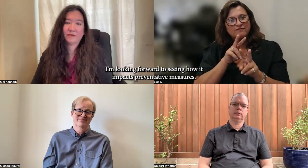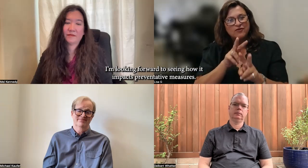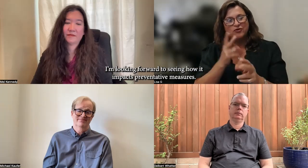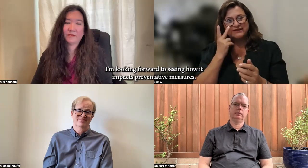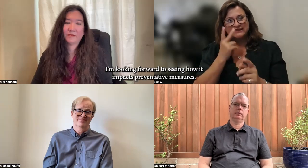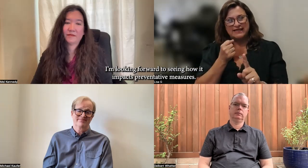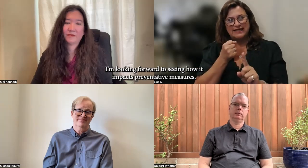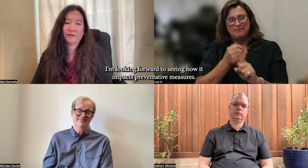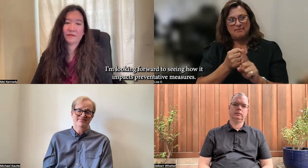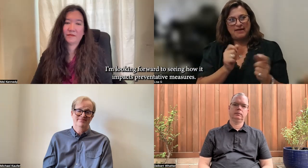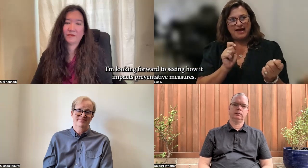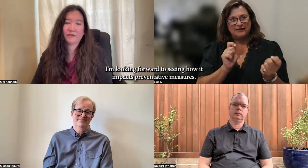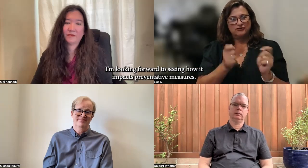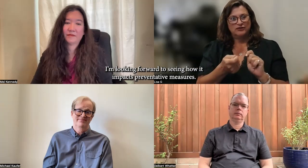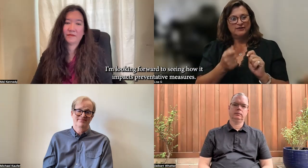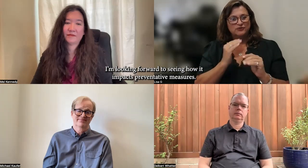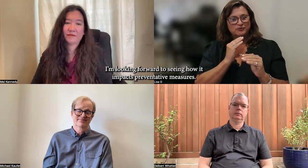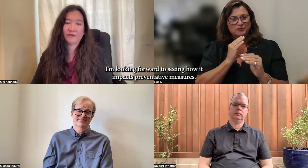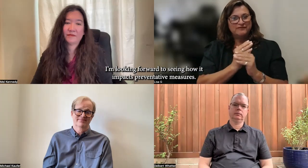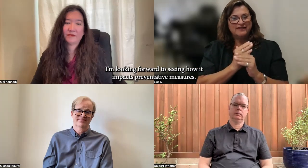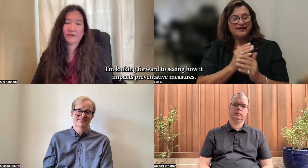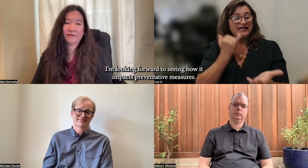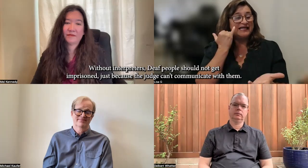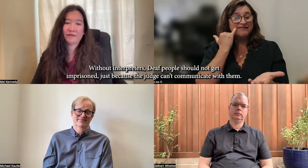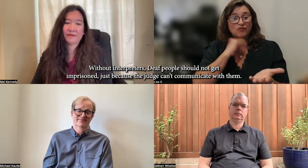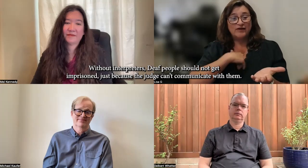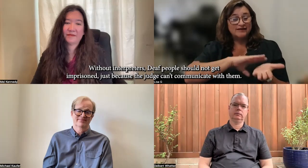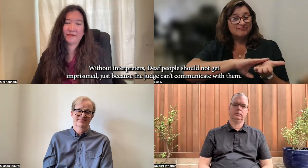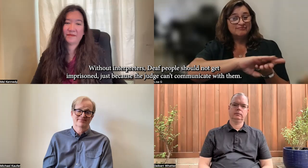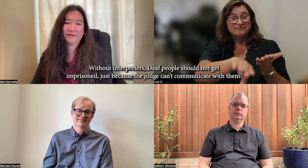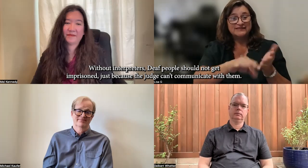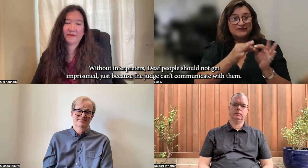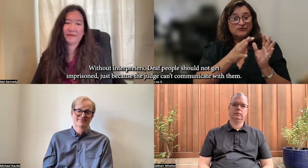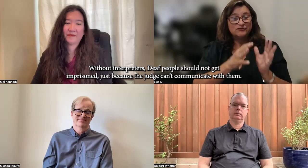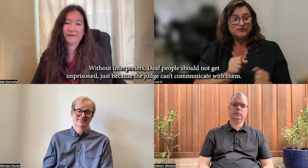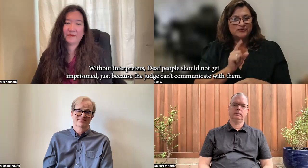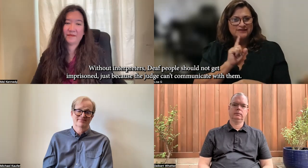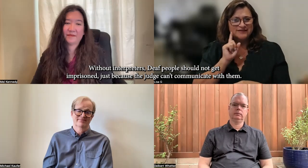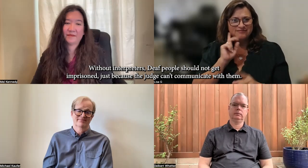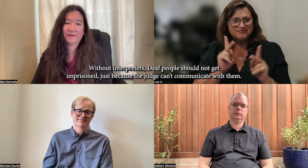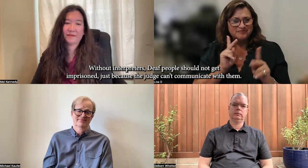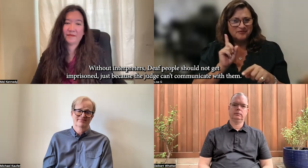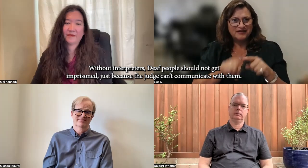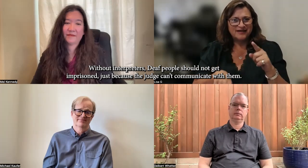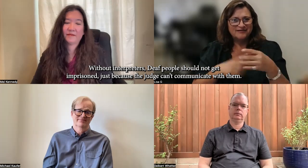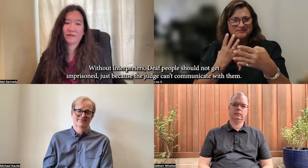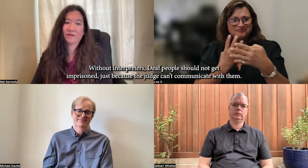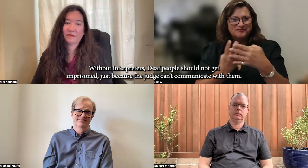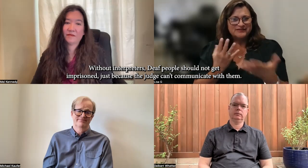looking forward to seeing how it impacts preventative measures. Without interpreters, deaf people should not get in prison just because the judge can't